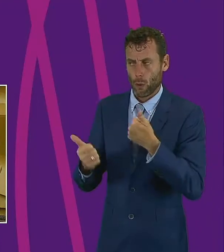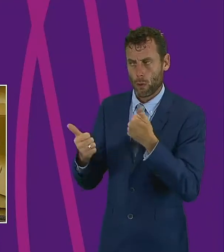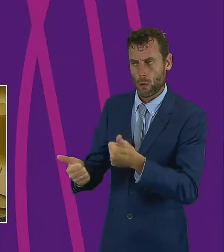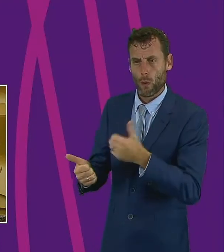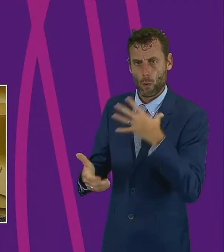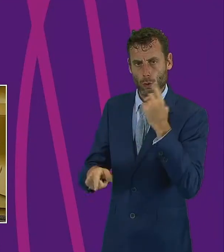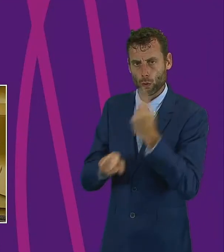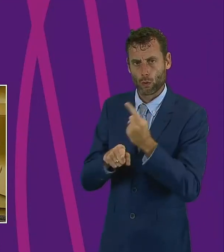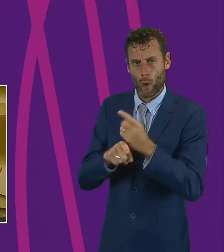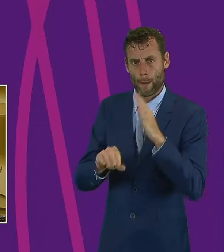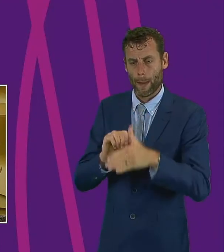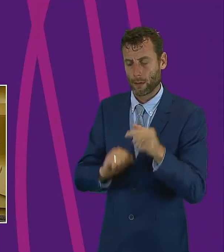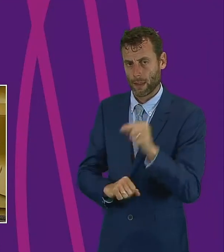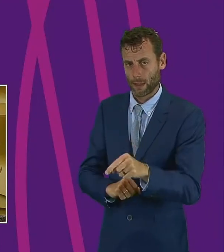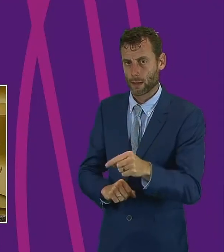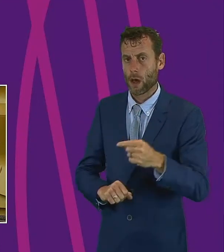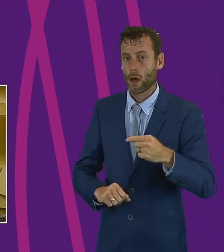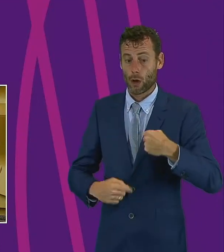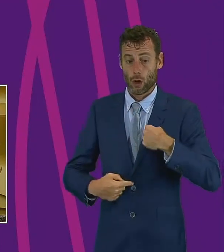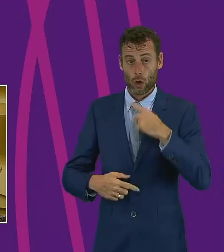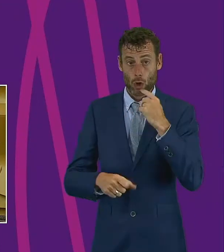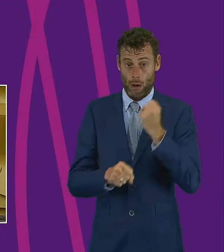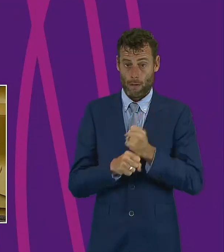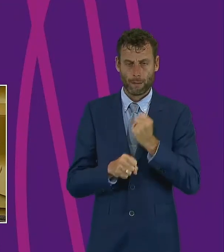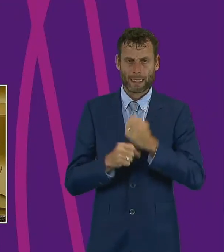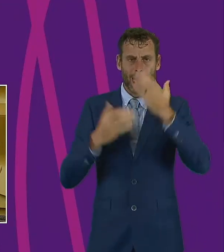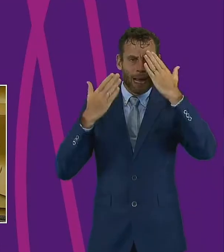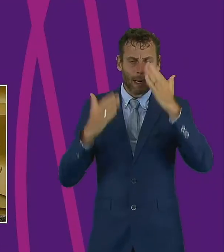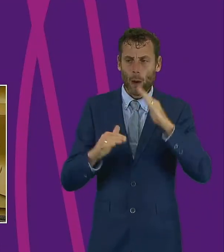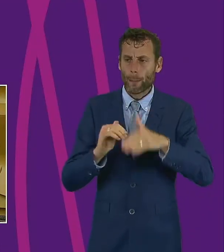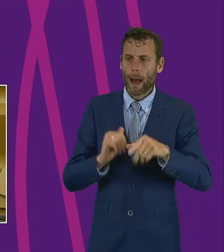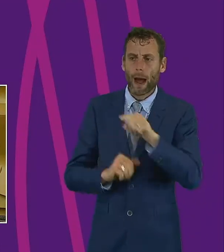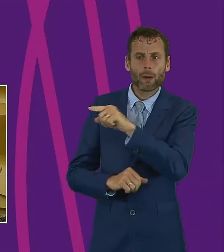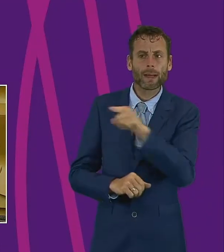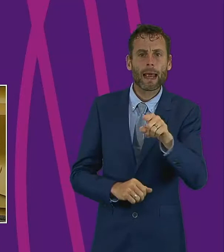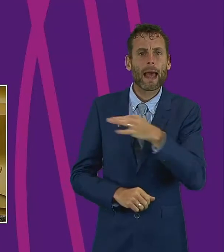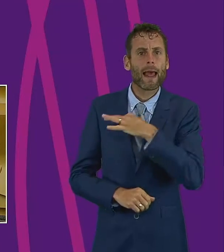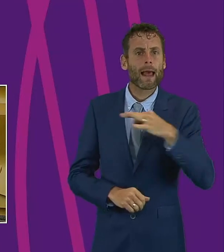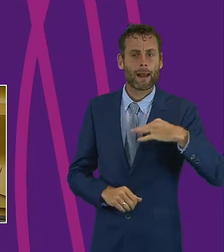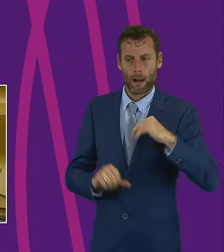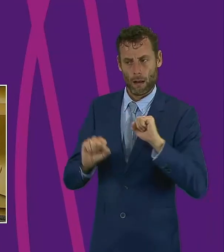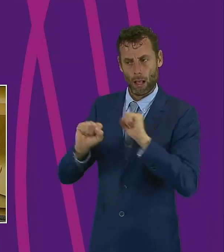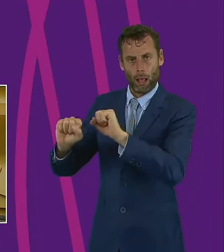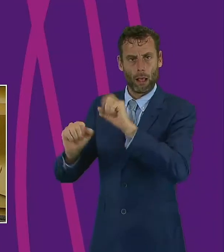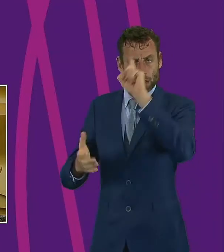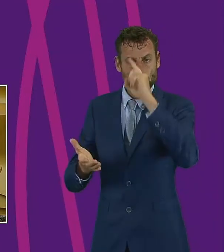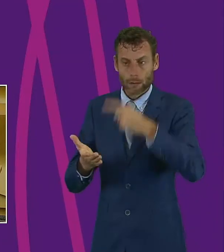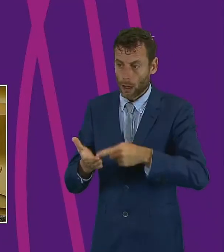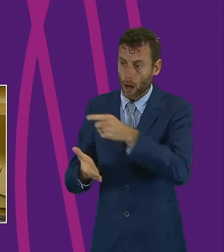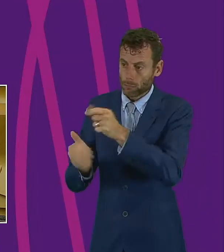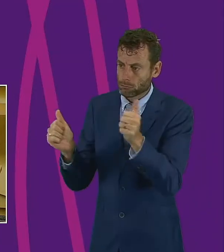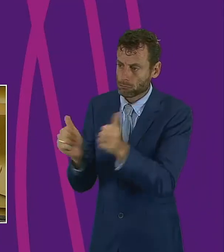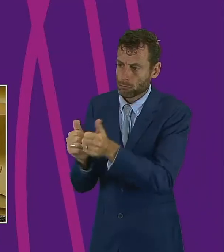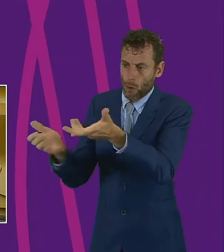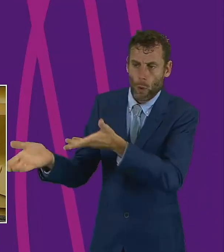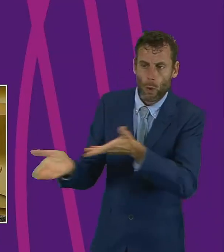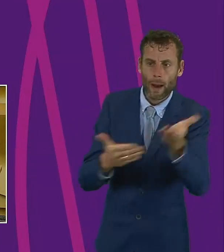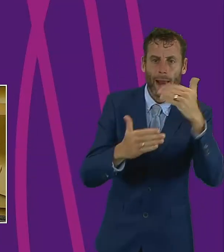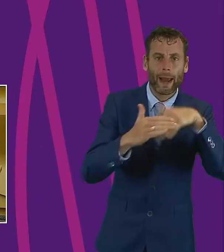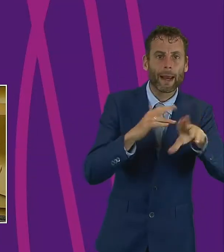the individual clinical decisions that are taken in cases of patients being discharged from care homes, whether they are being discharged to their own homes